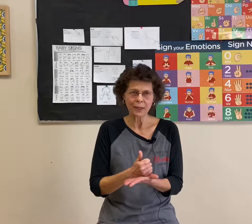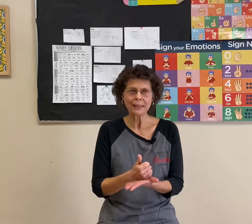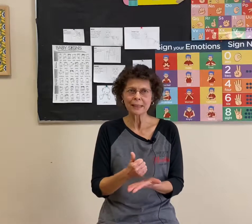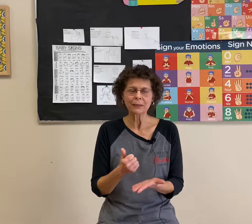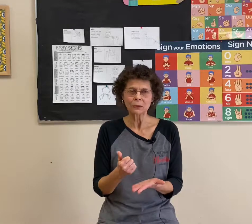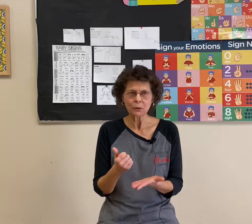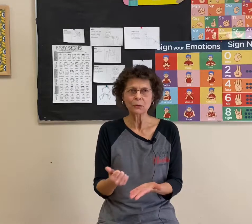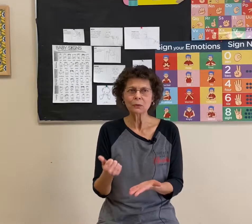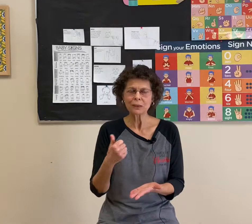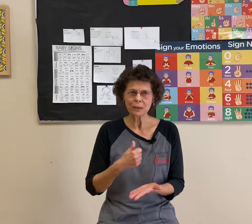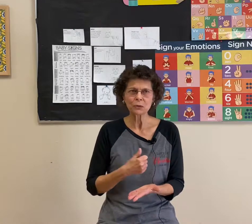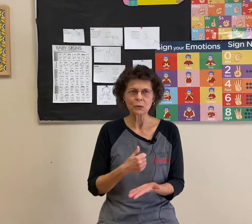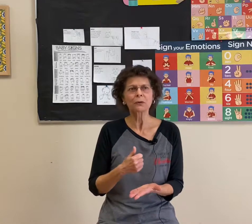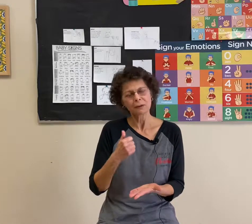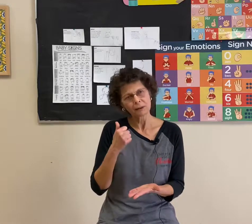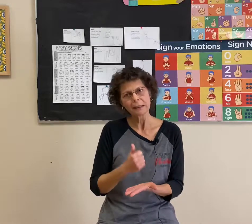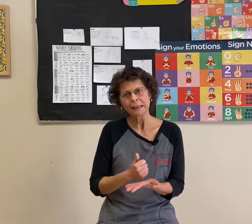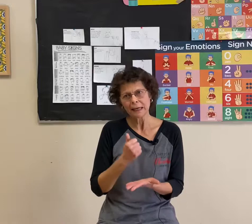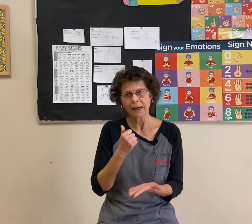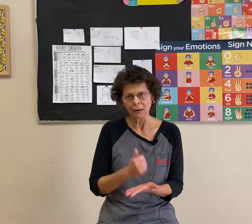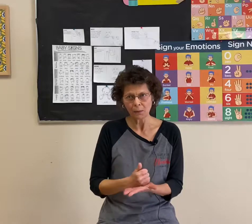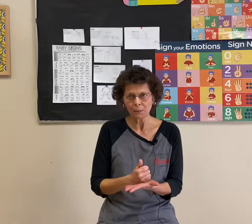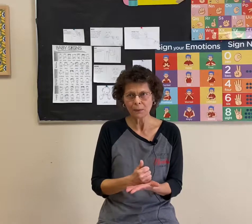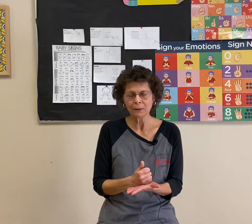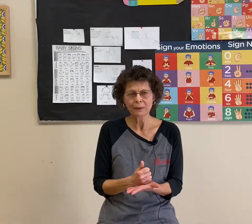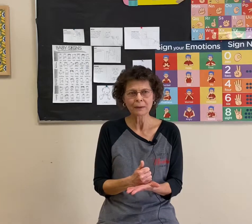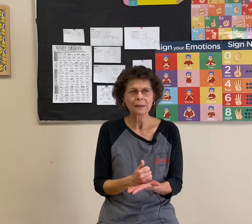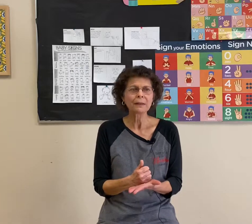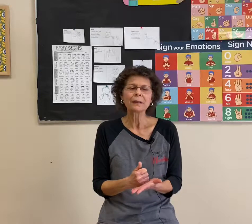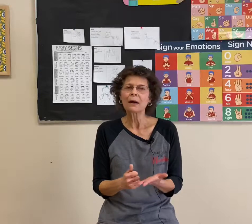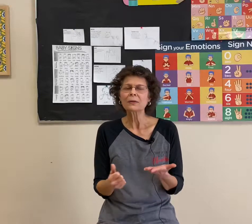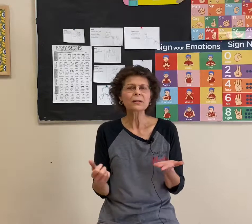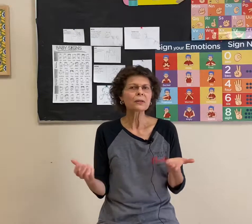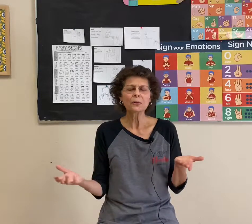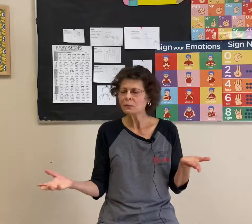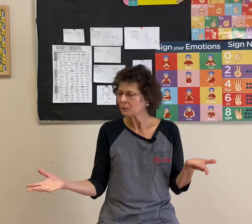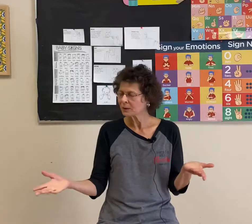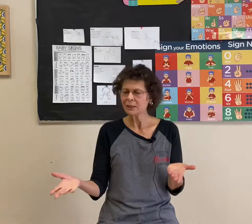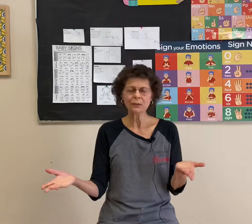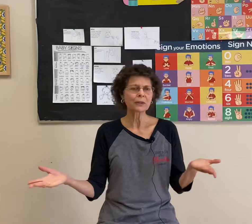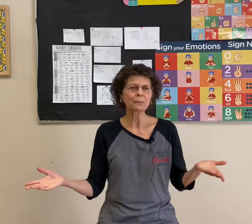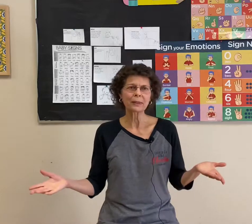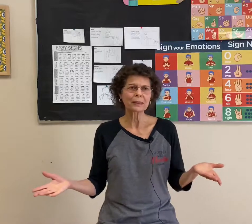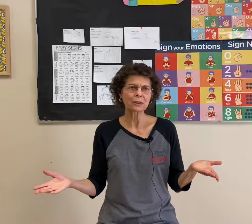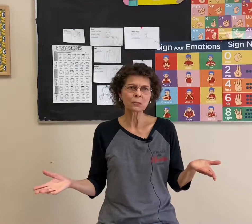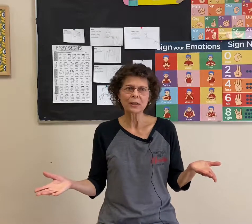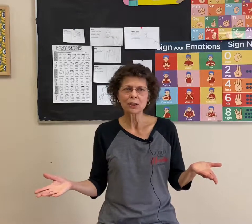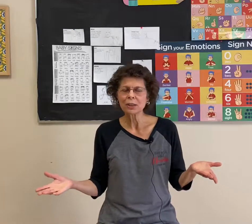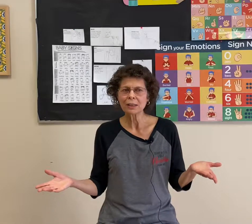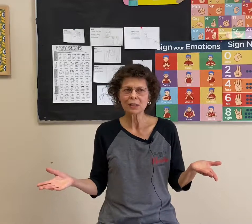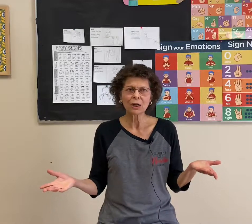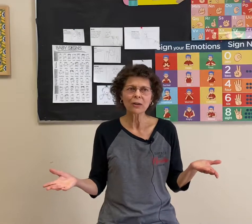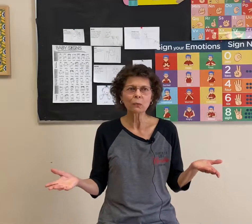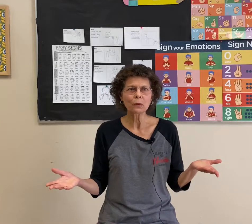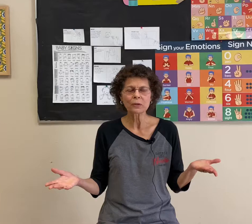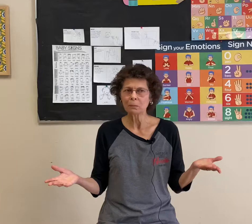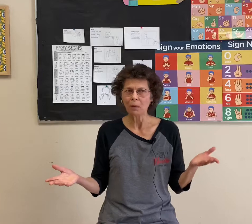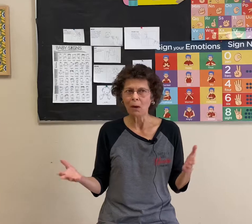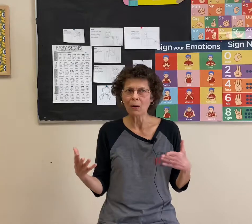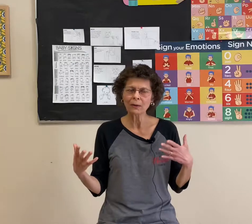tell you, the teacher, if they need help. Also, say you're in a play situation and a child wants a ball,